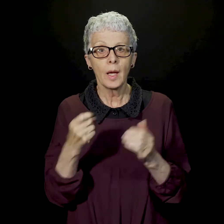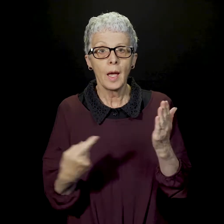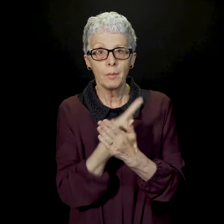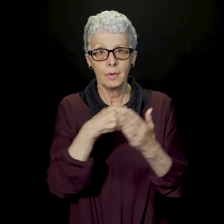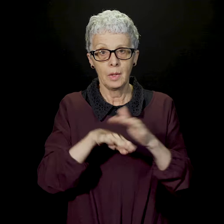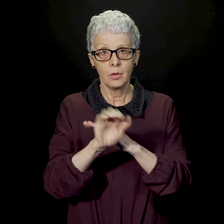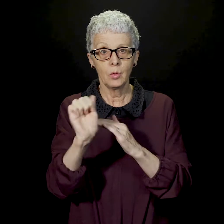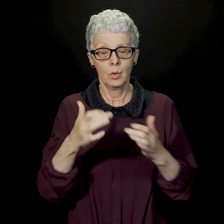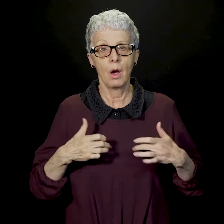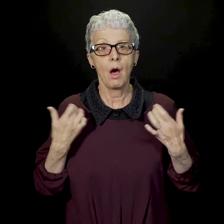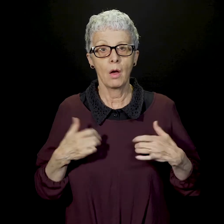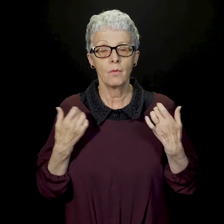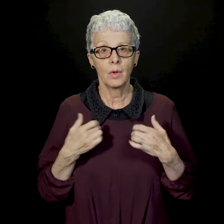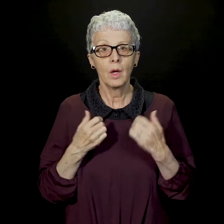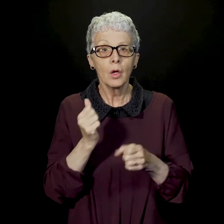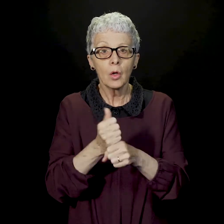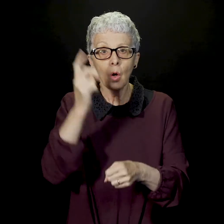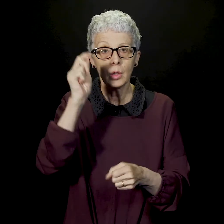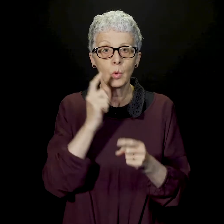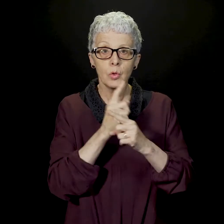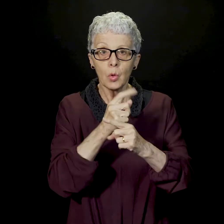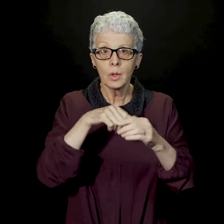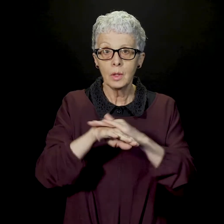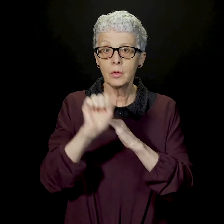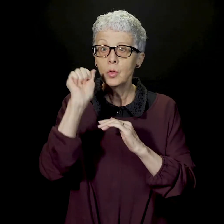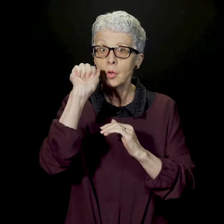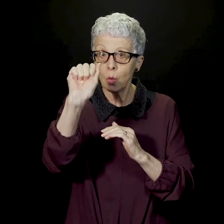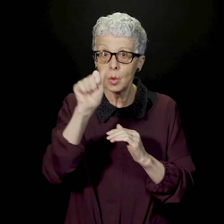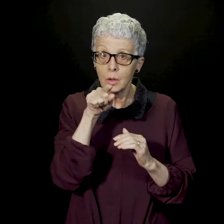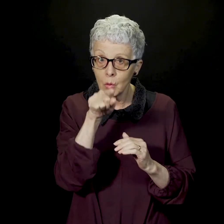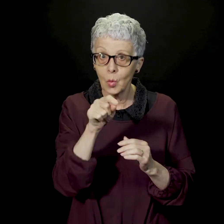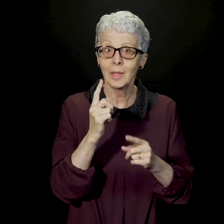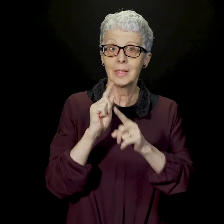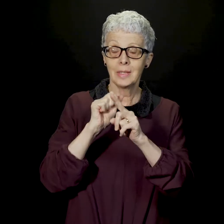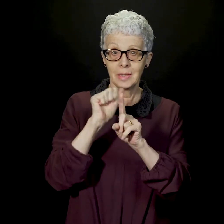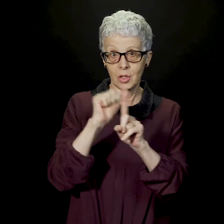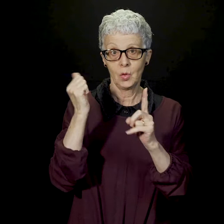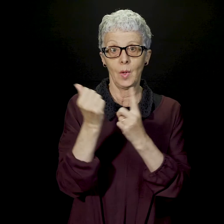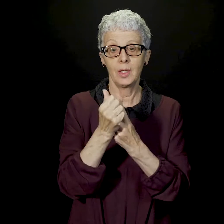now. I'm believing that God is going to speak right into your situation today. Amen.